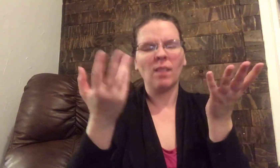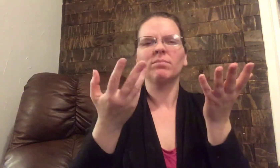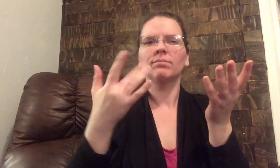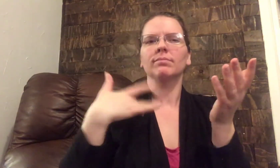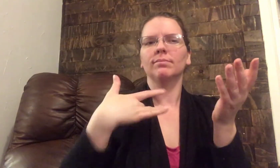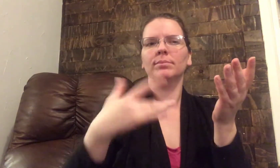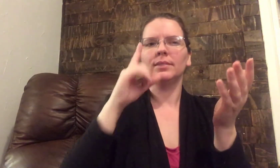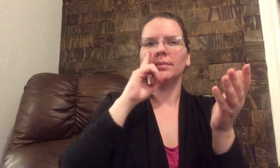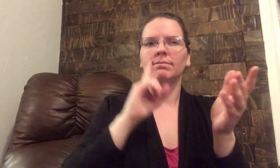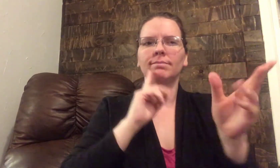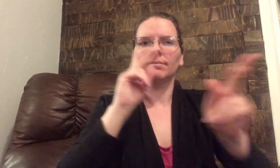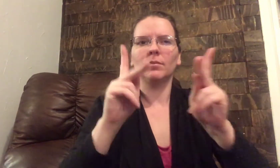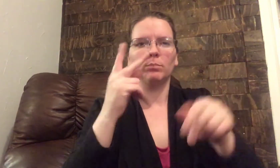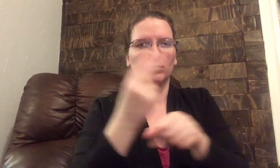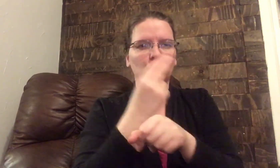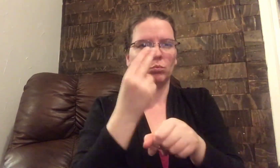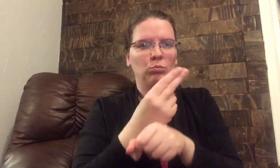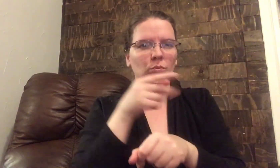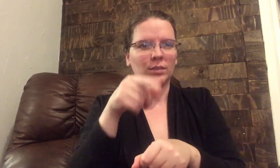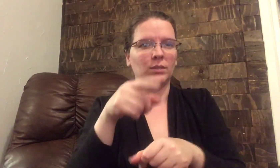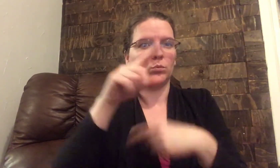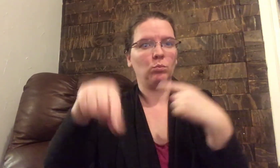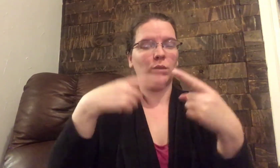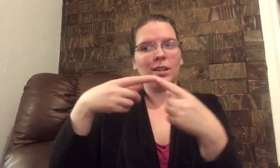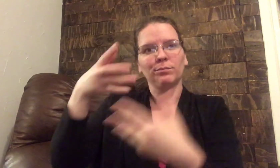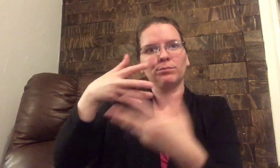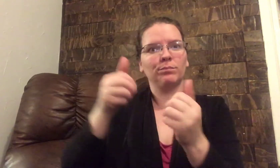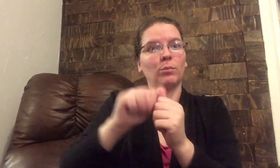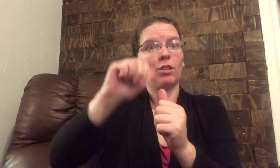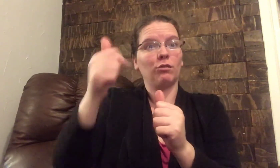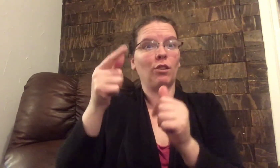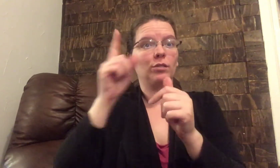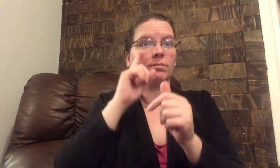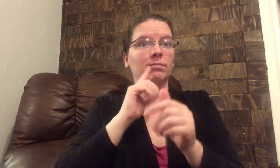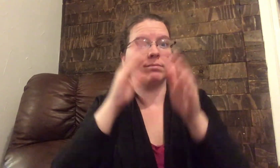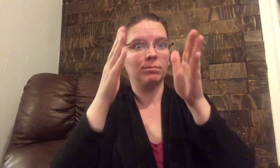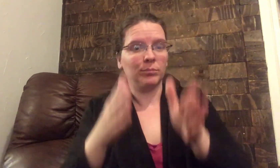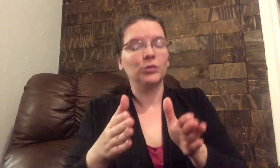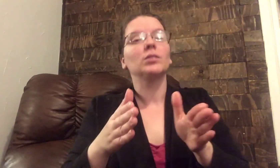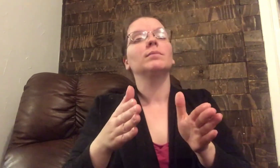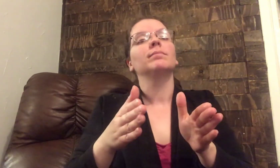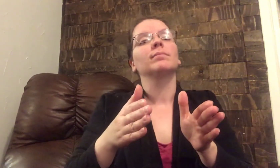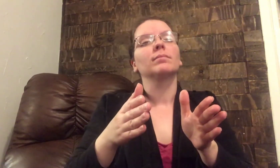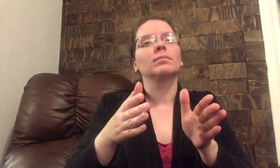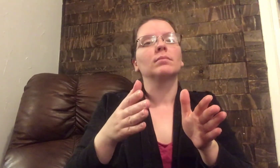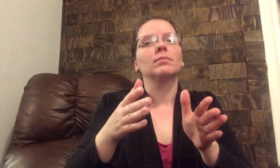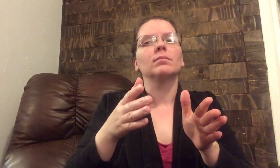Meaning that deaf people usually use this when they are interacting with another deaf person.